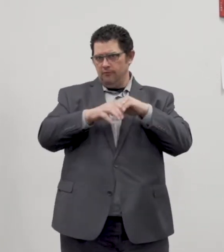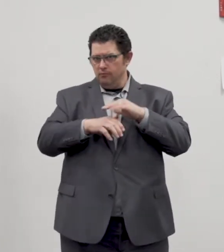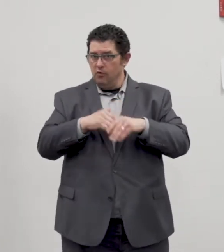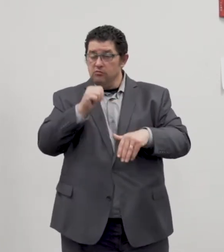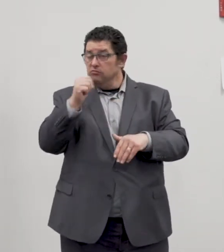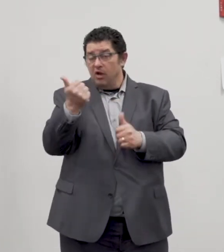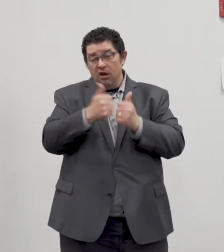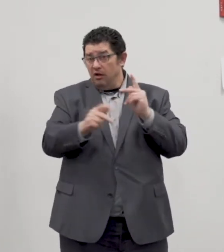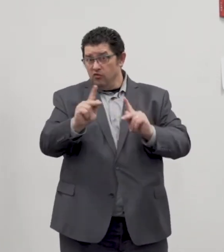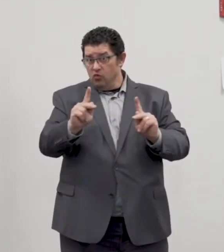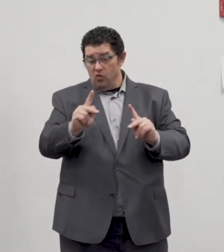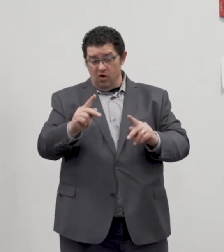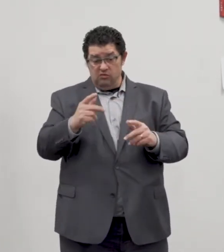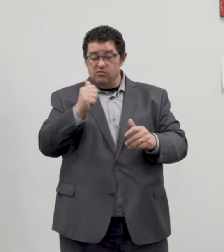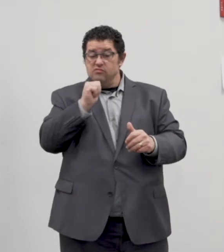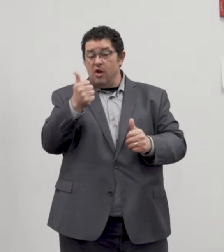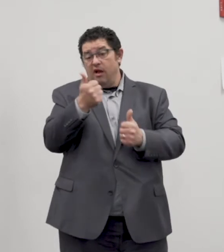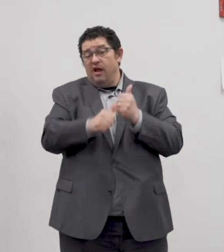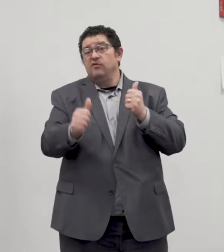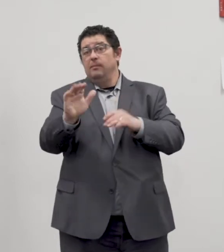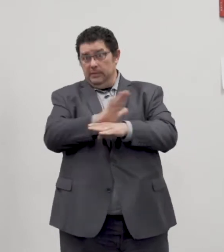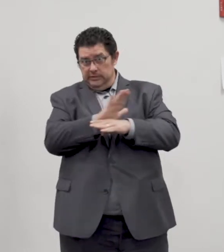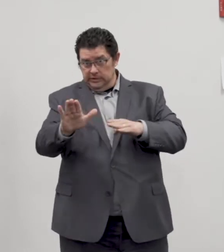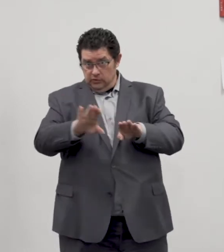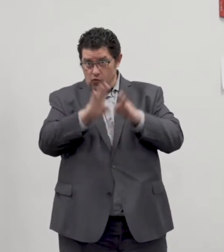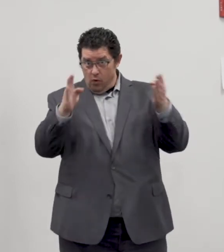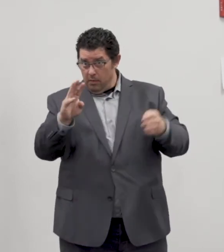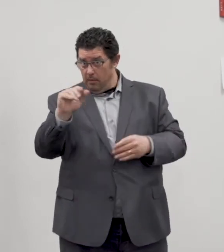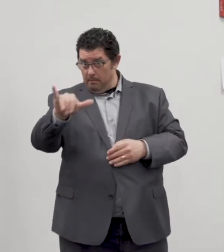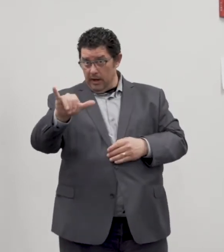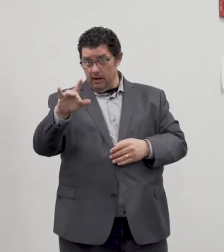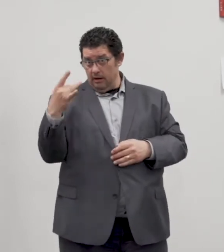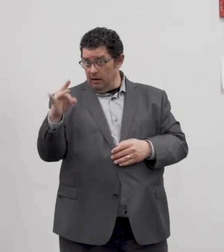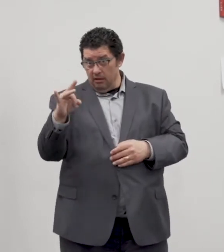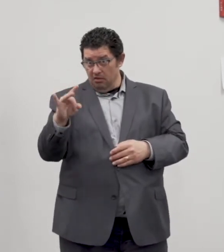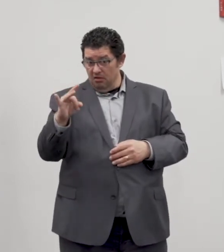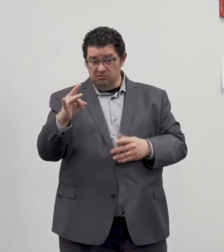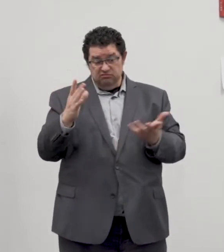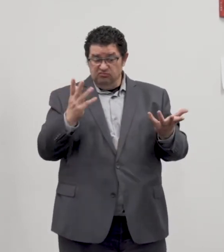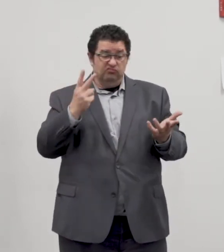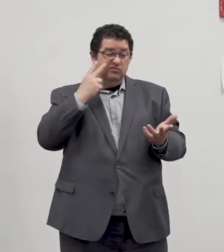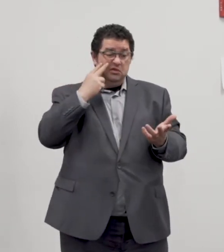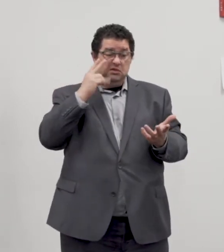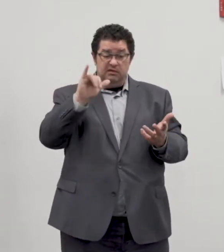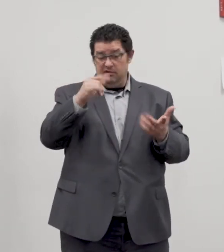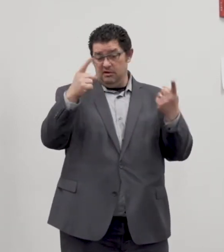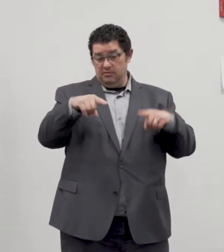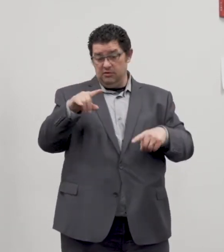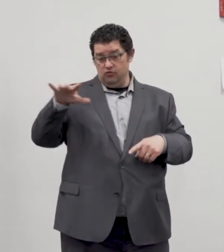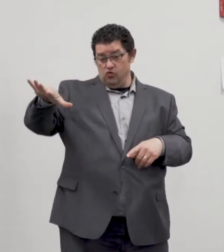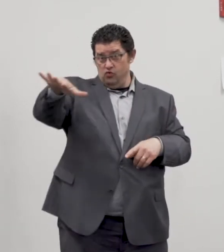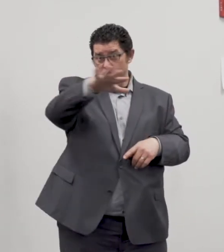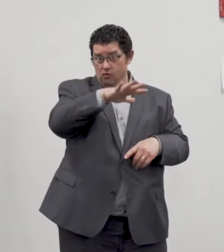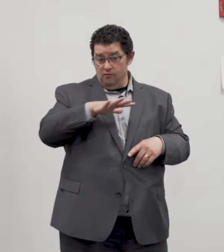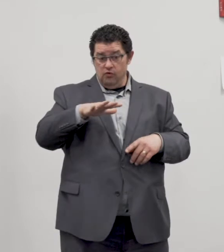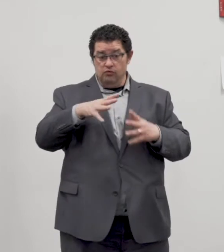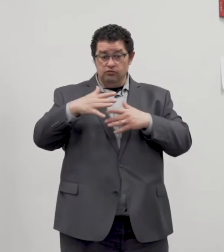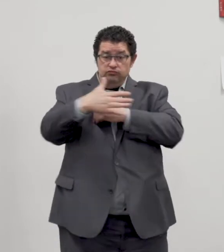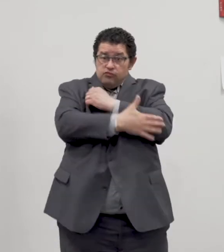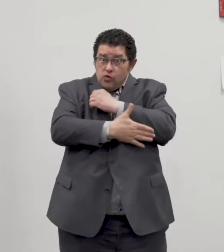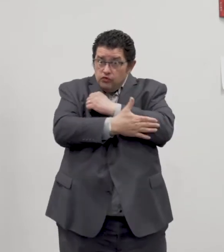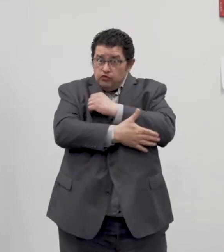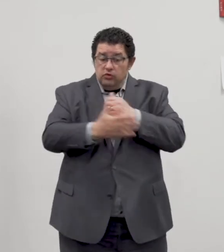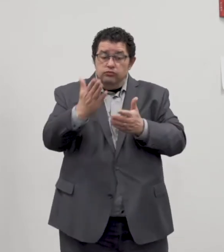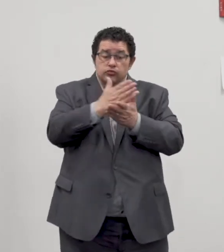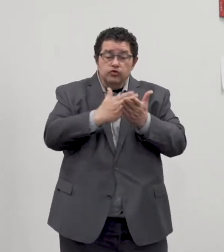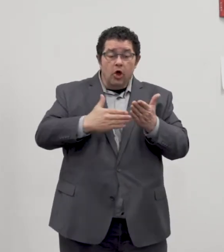will open on May 18th, and we've seen that around the country and around our region. Some will be more deliberate, some